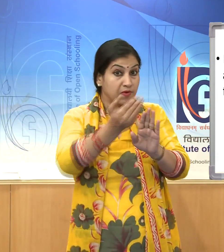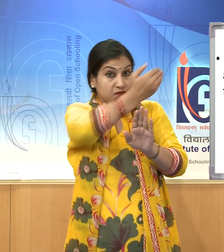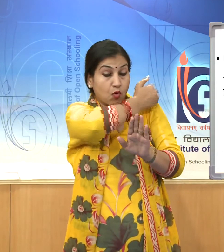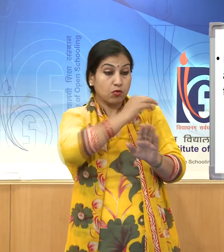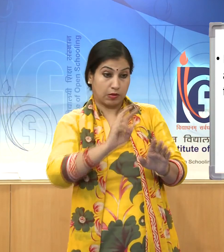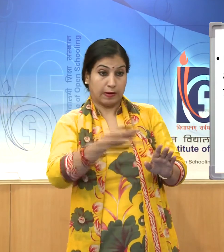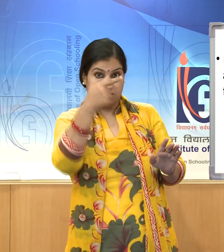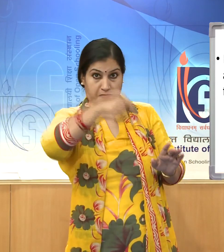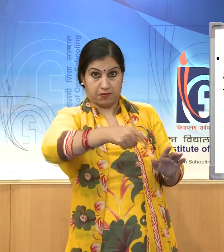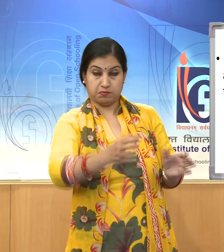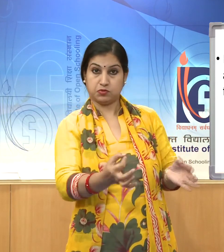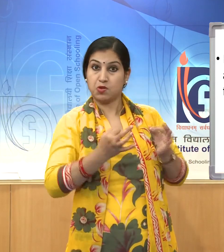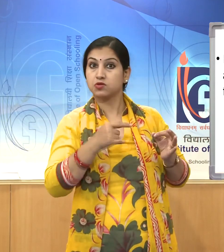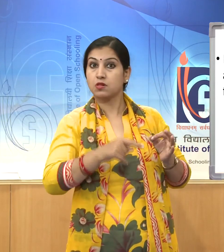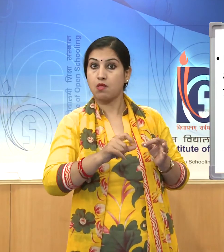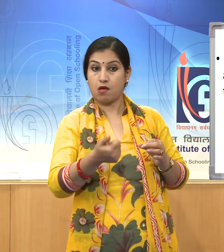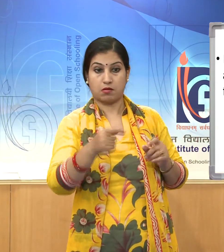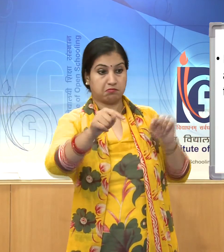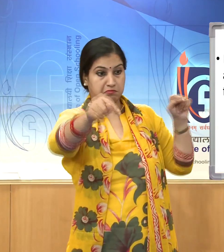distinct from other.